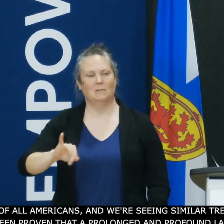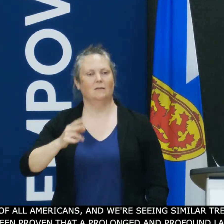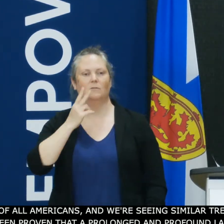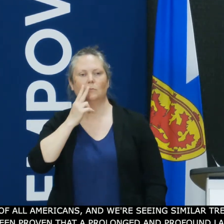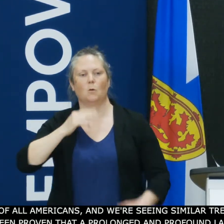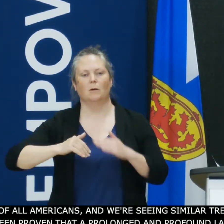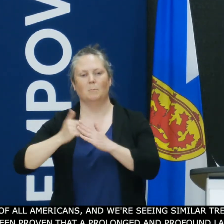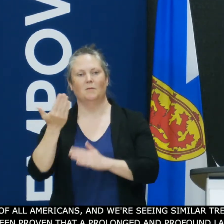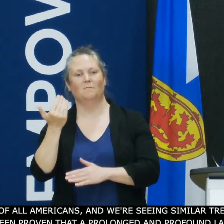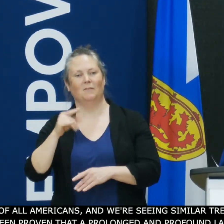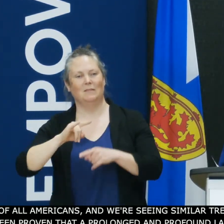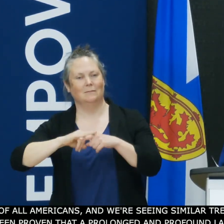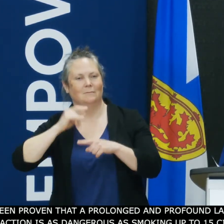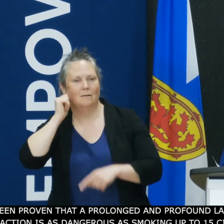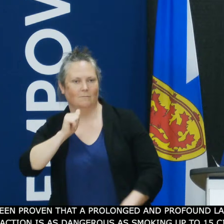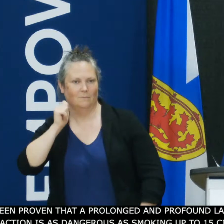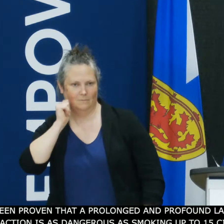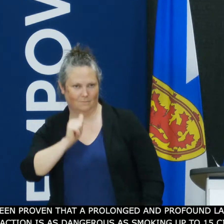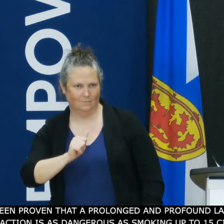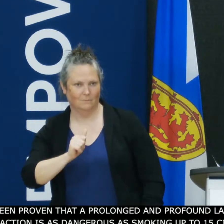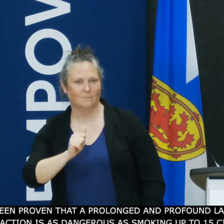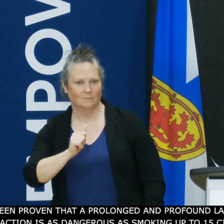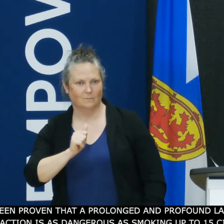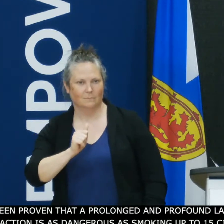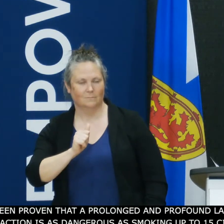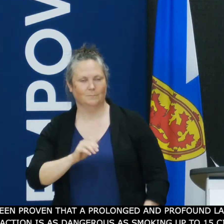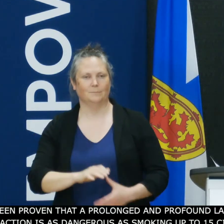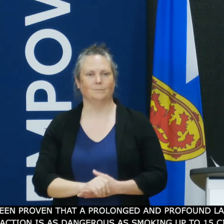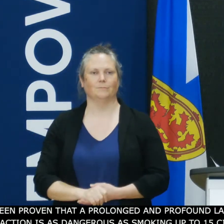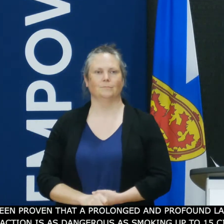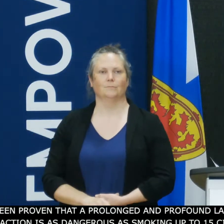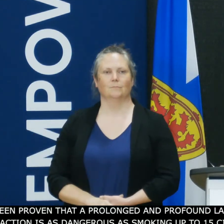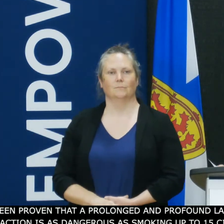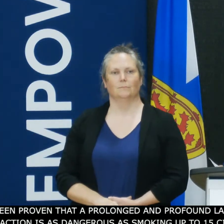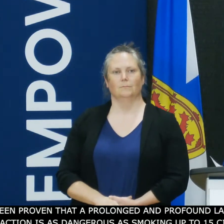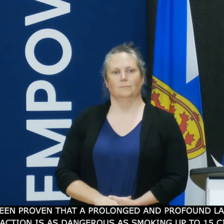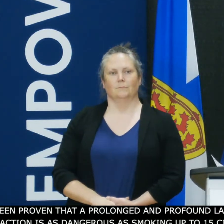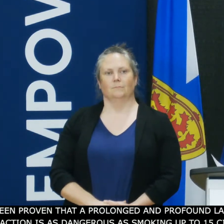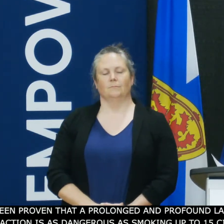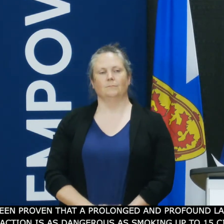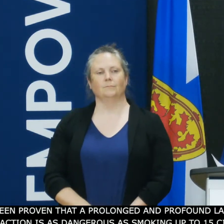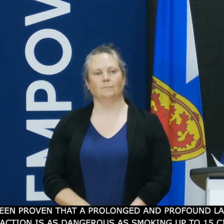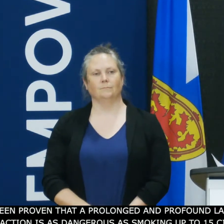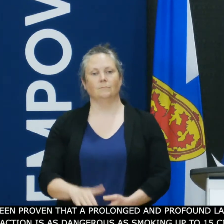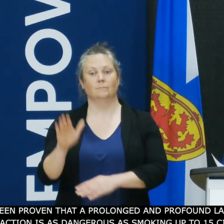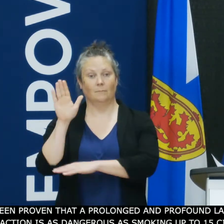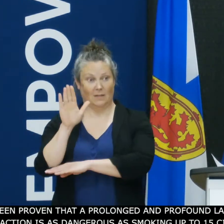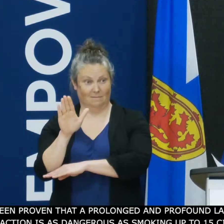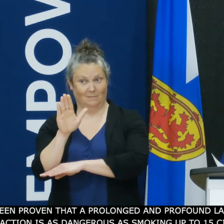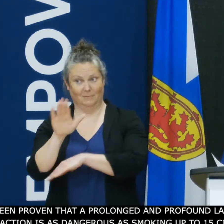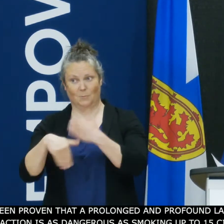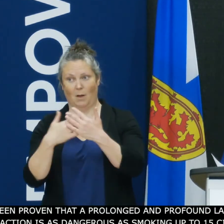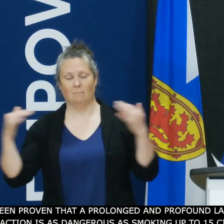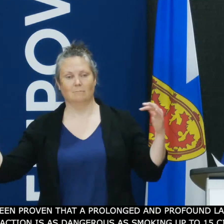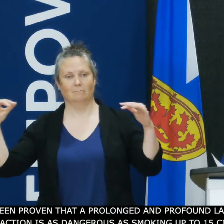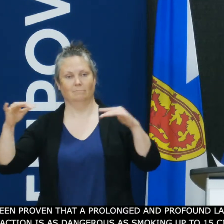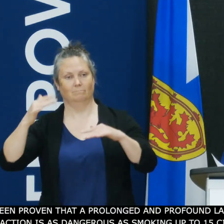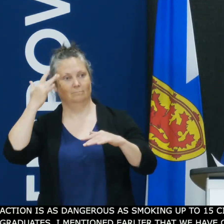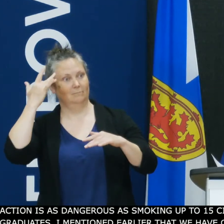Now, graduates, I mentioned earlier that we've come together this afternoon to celebrate a big decision each and every one of you